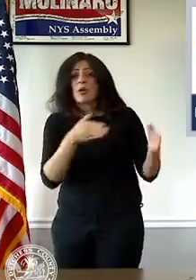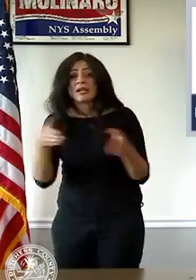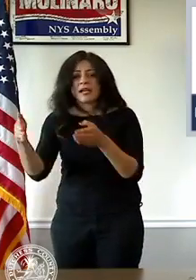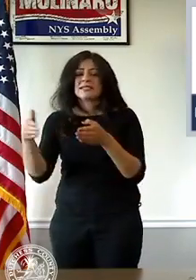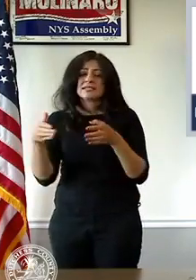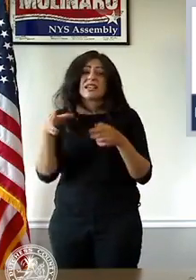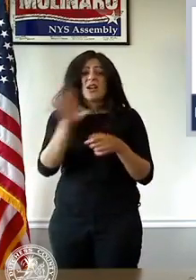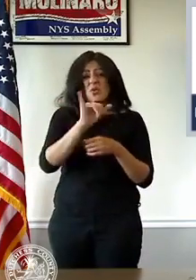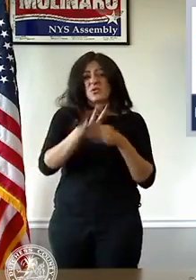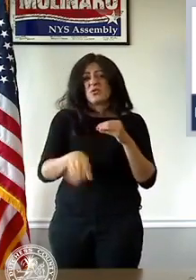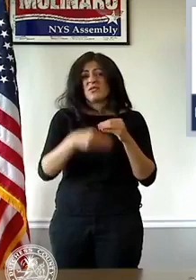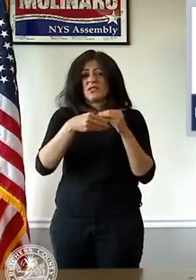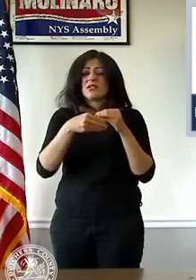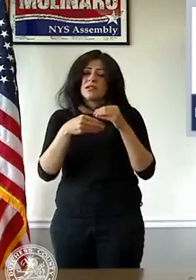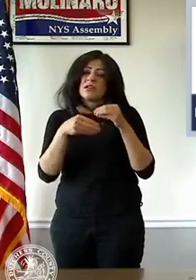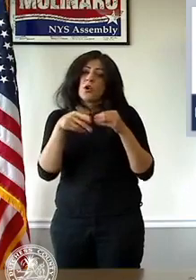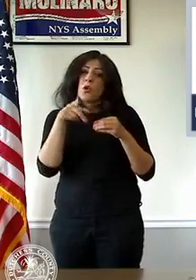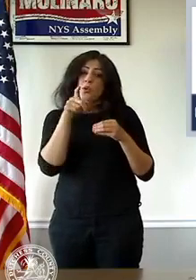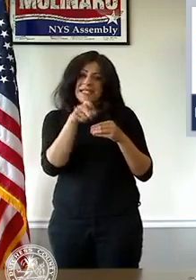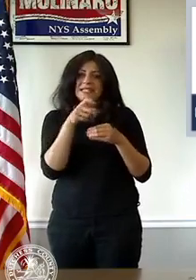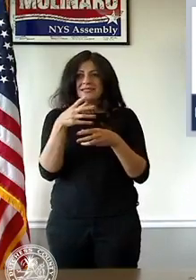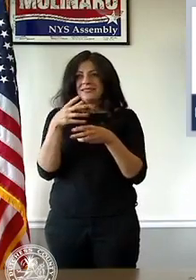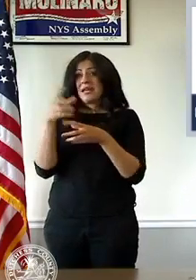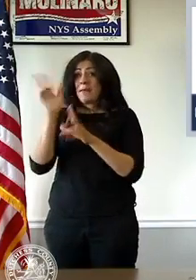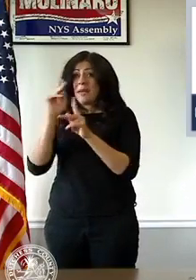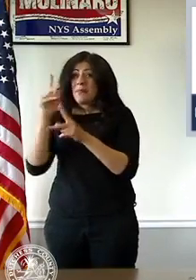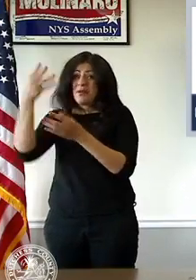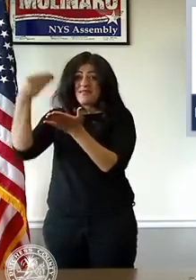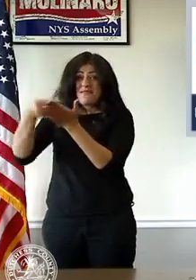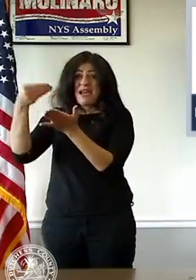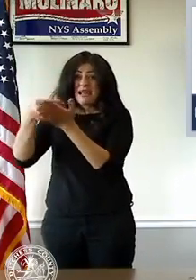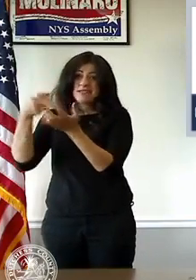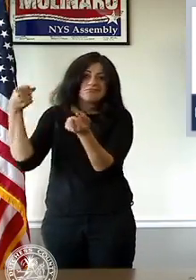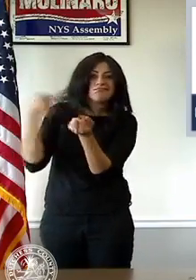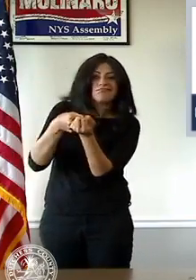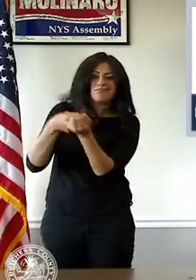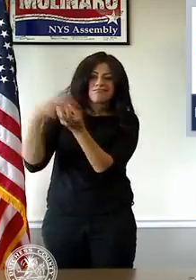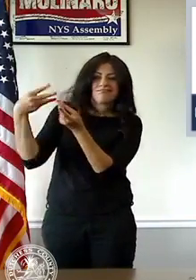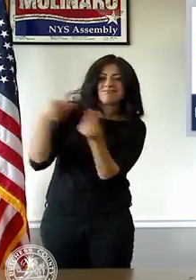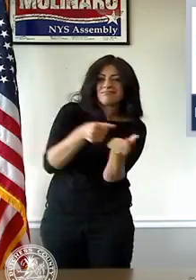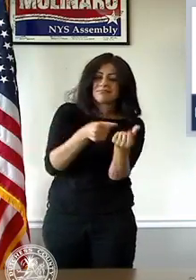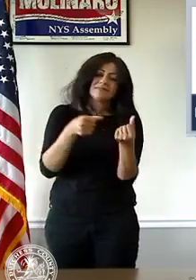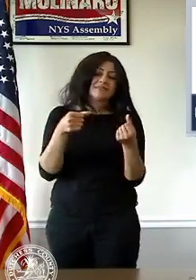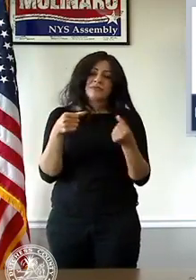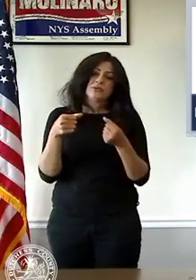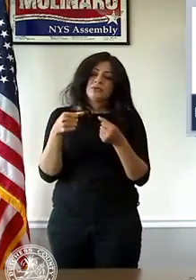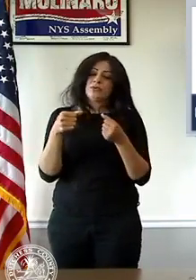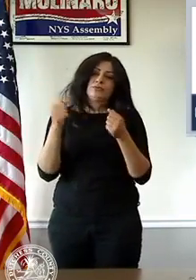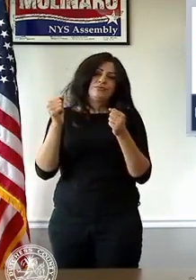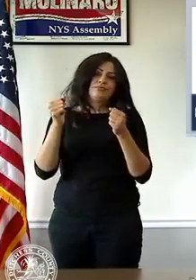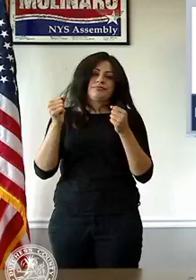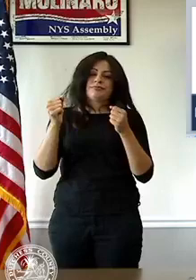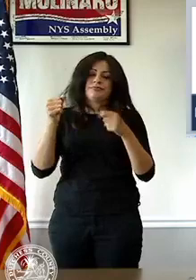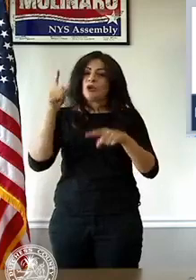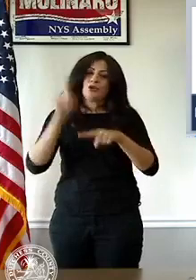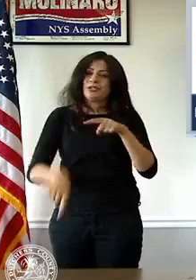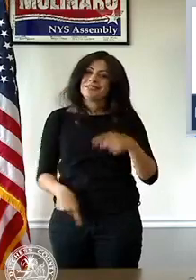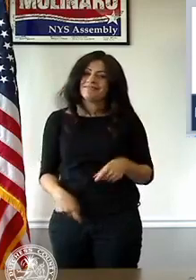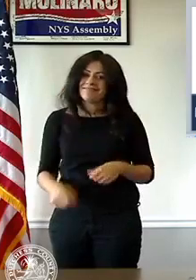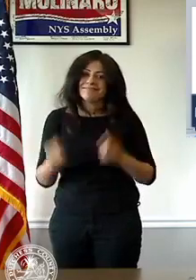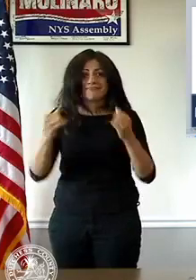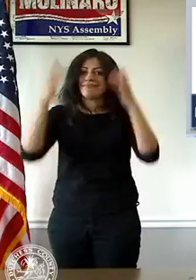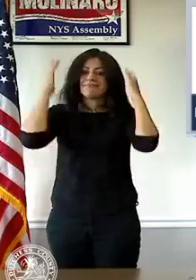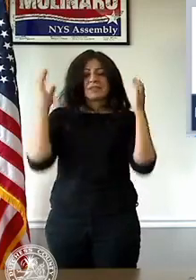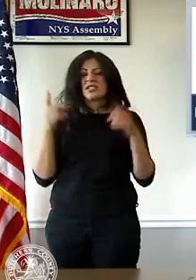by the way, the need to secure sponsors for the Special Olympics was just overwhelming, and they're not